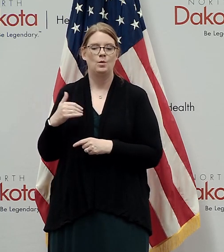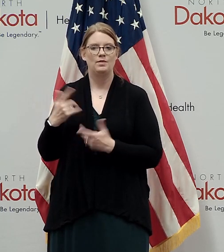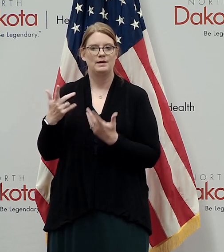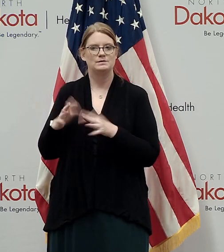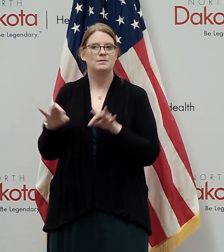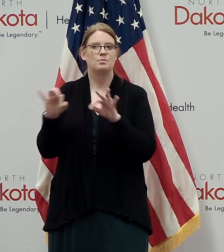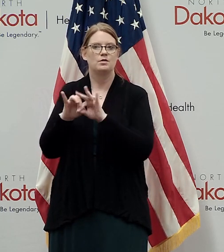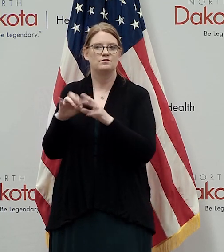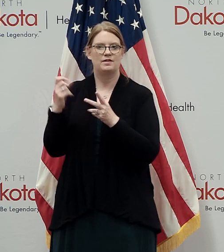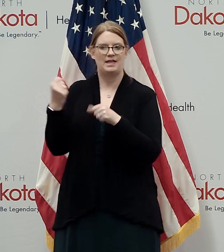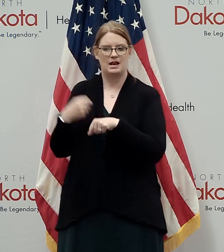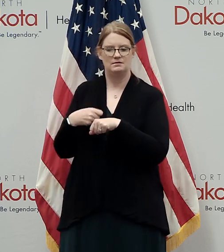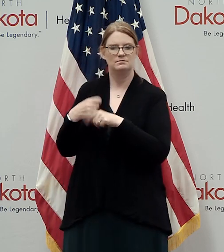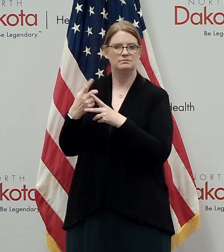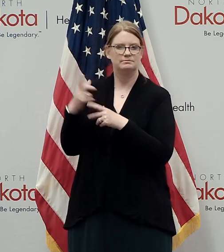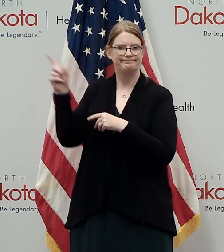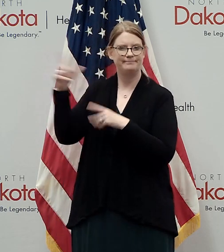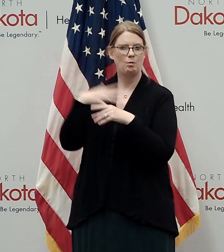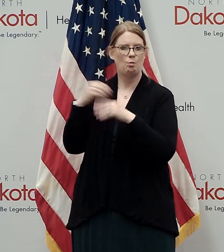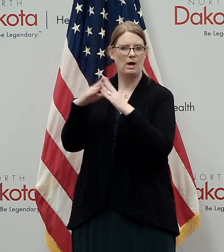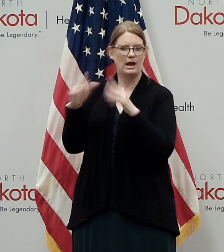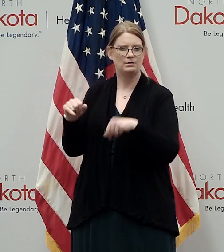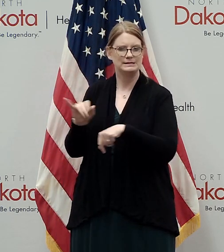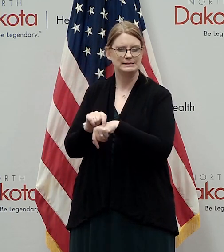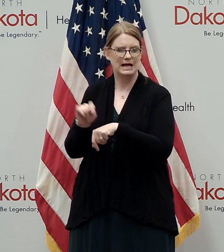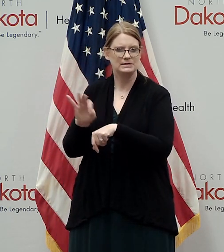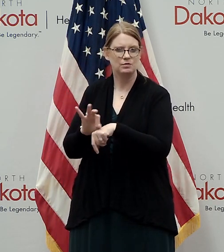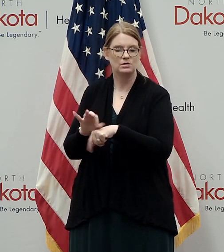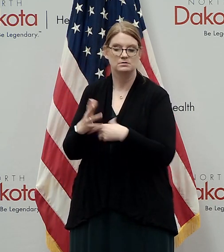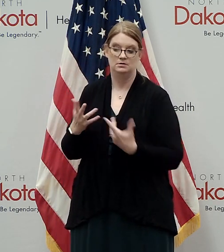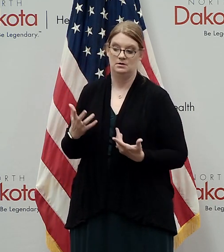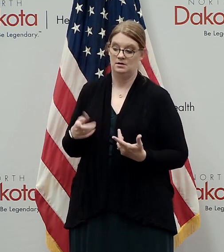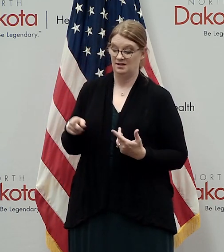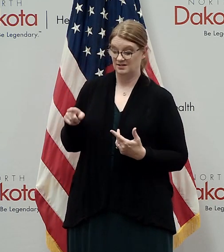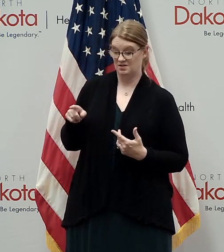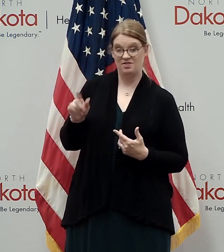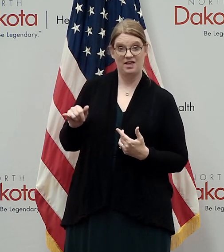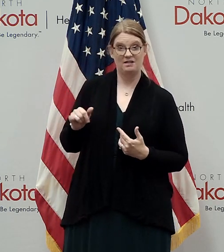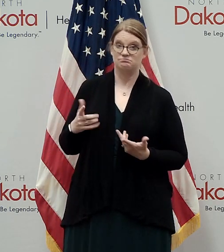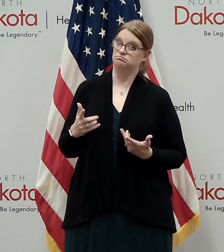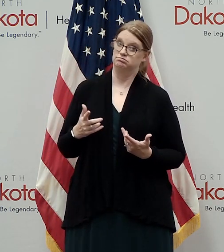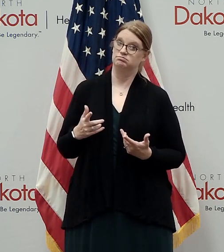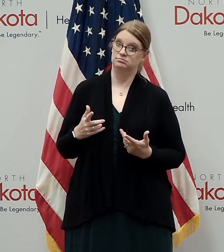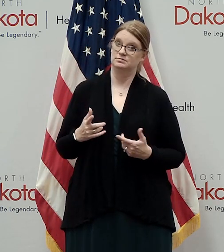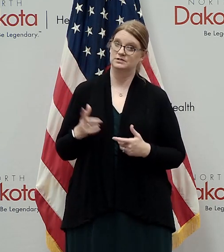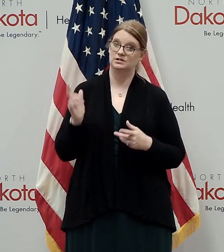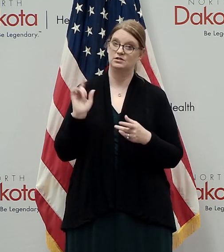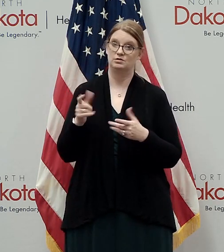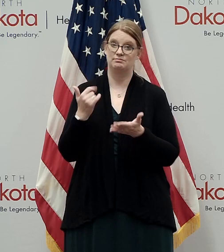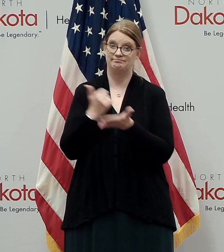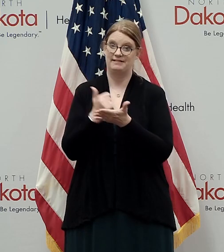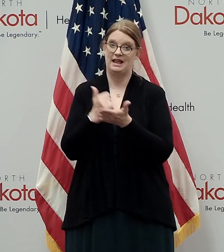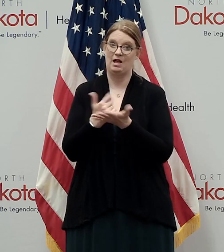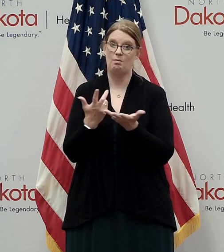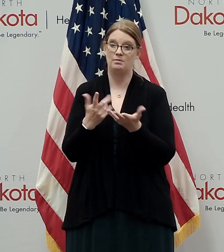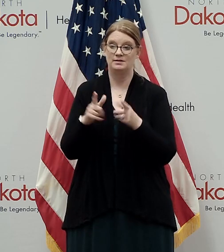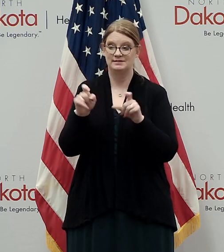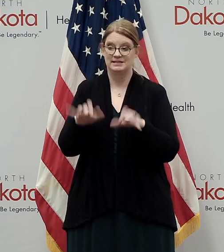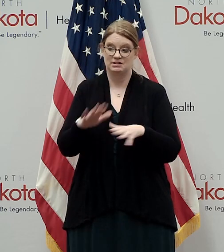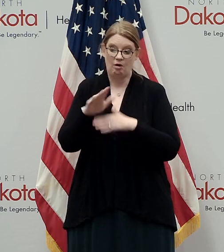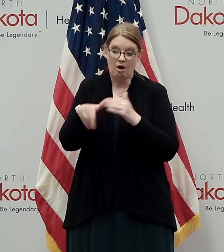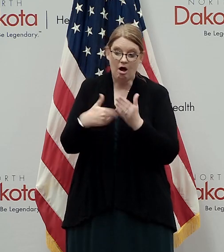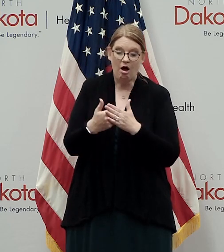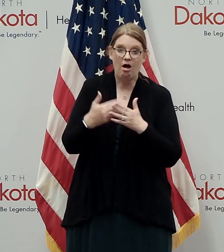White House task force that could be a game changer over the next 6 months for long-term care or testing all residents and visitors.